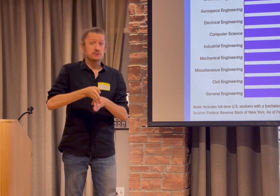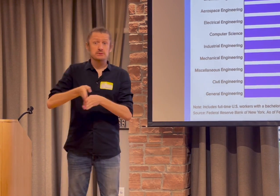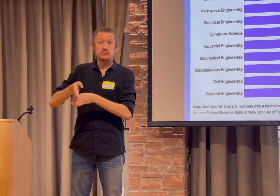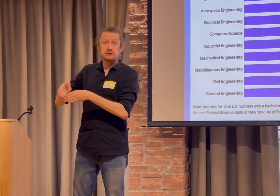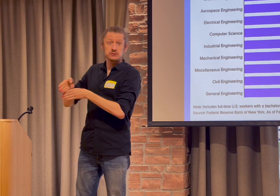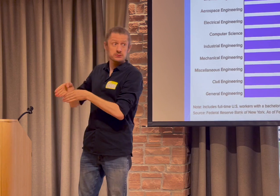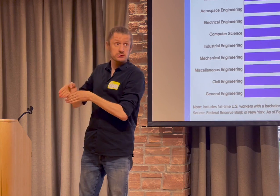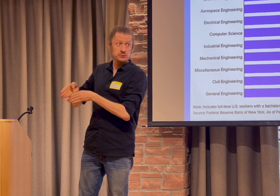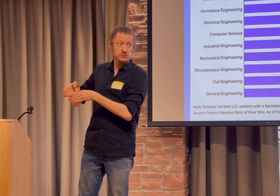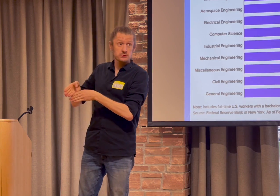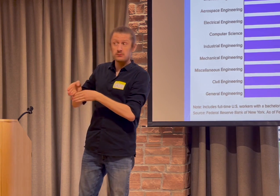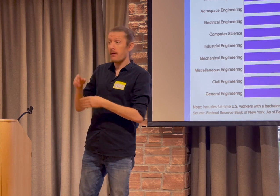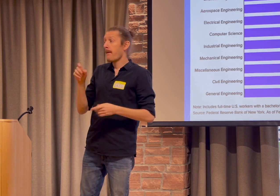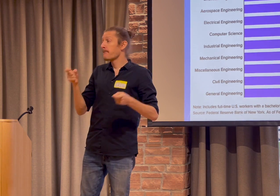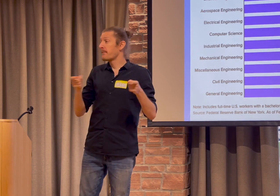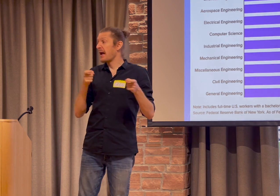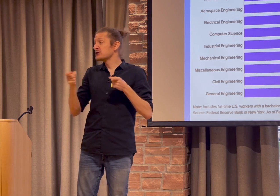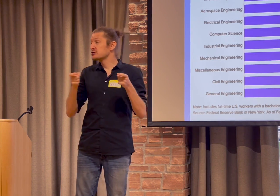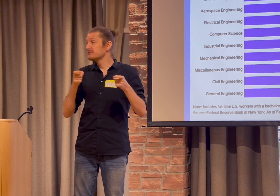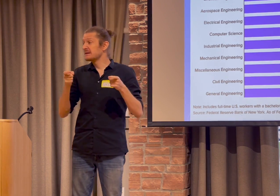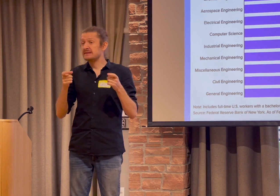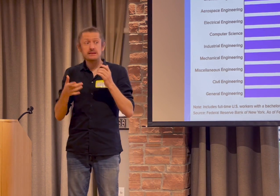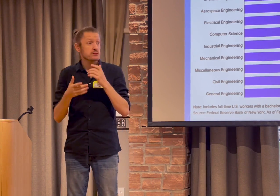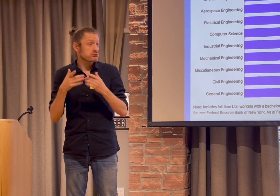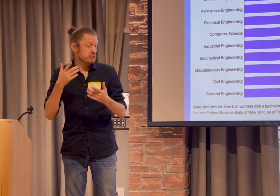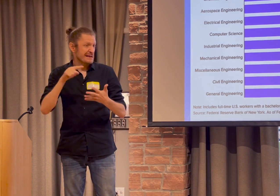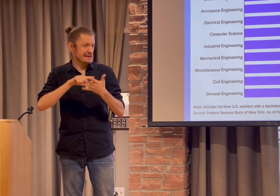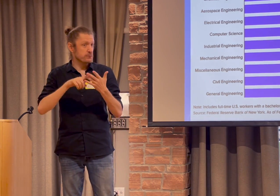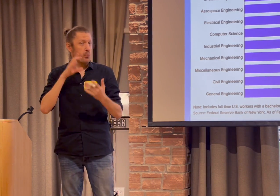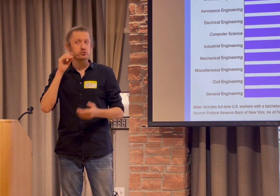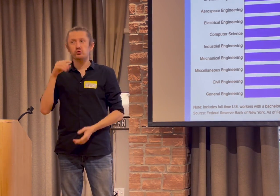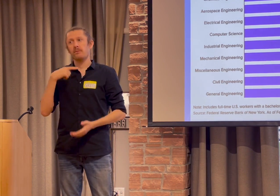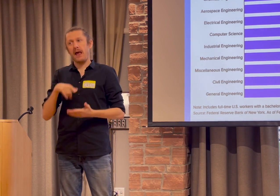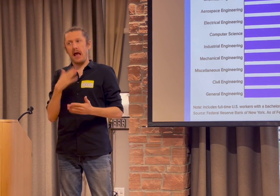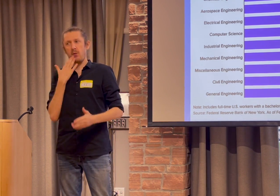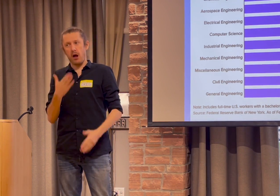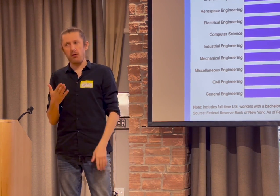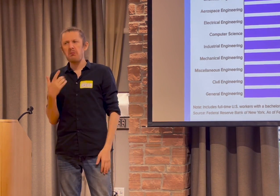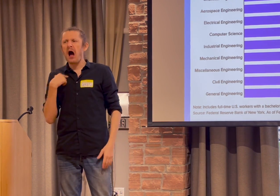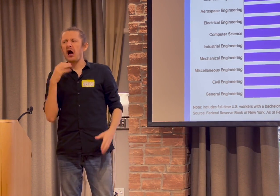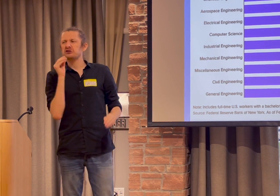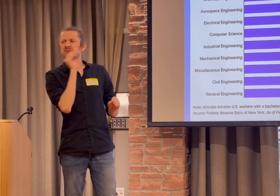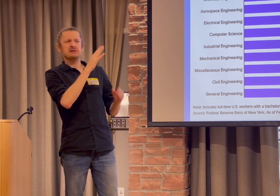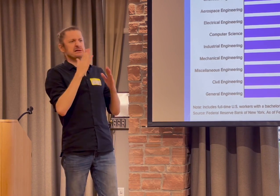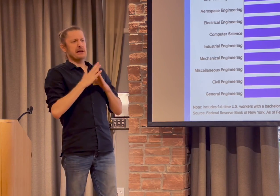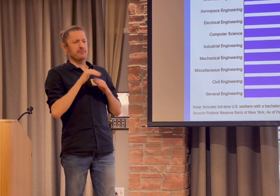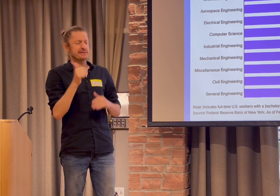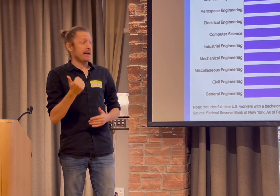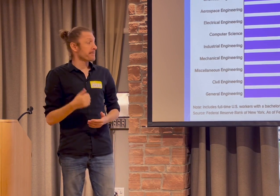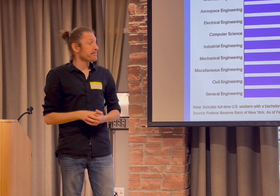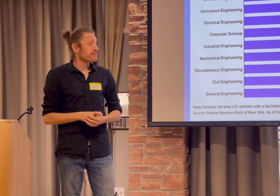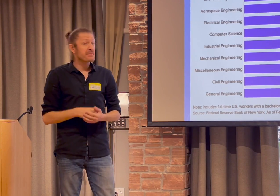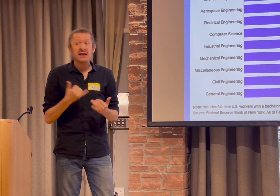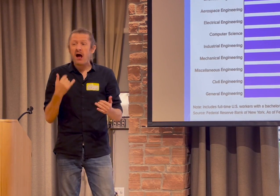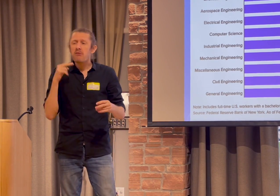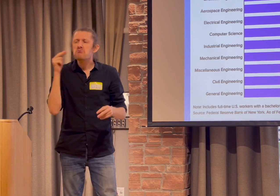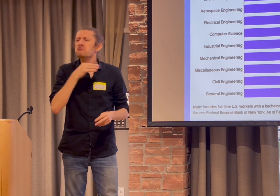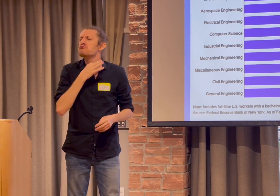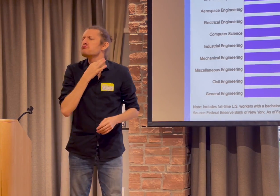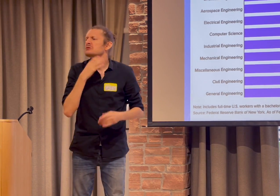example, many business majors in different business fields, management, those do pay pretty well, but this is just the top